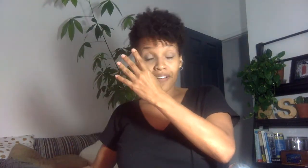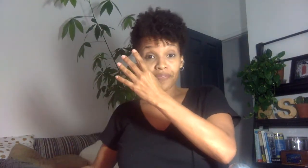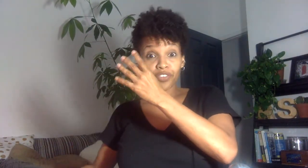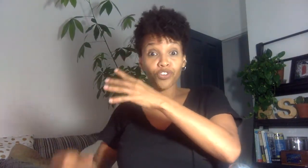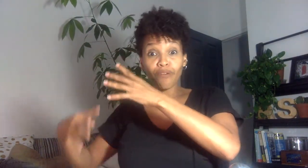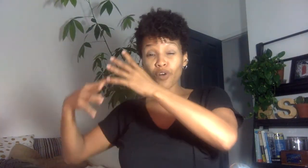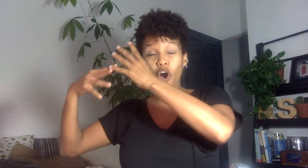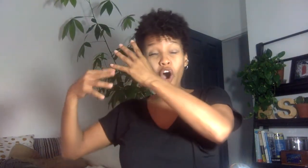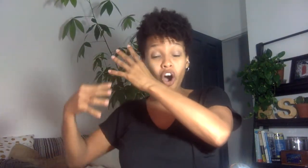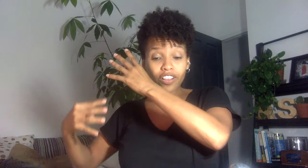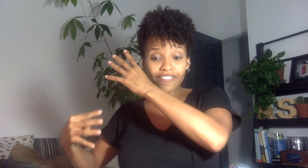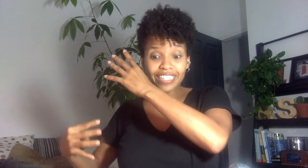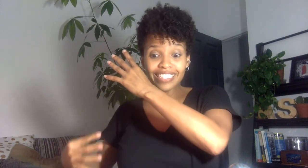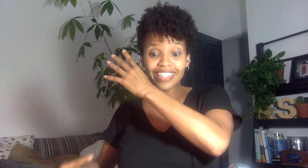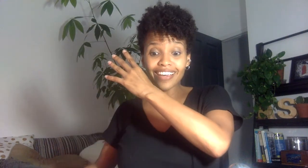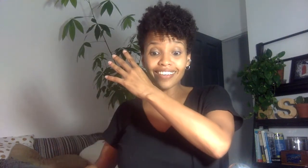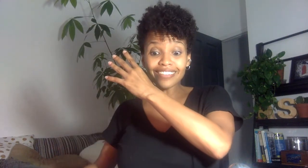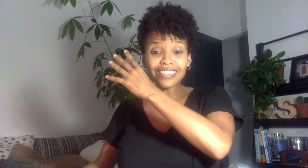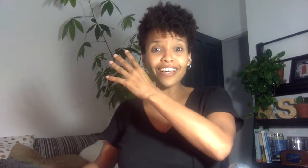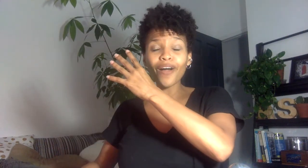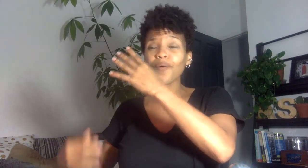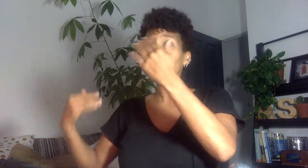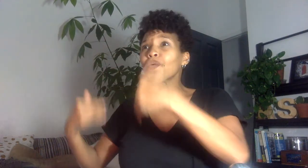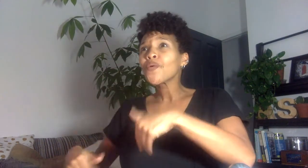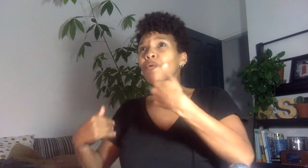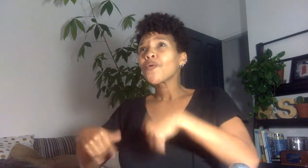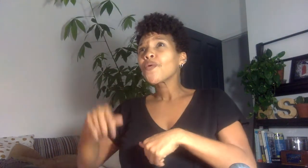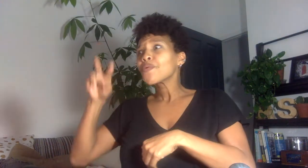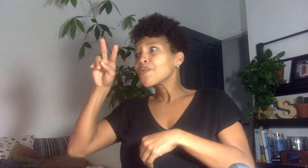so you remember all of these things.